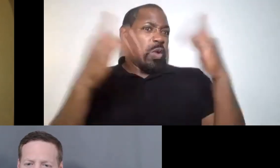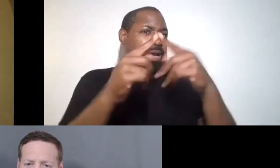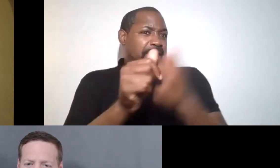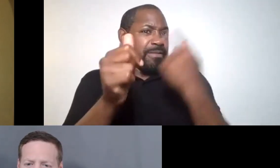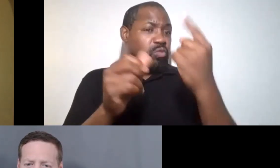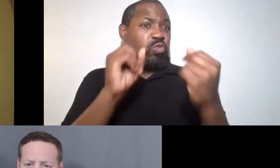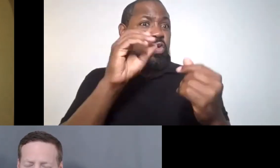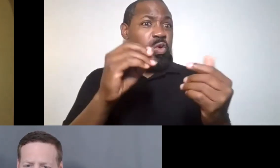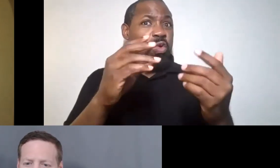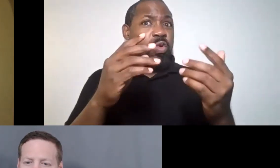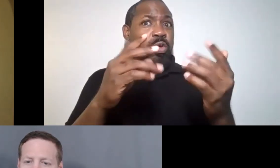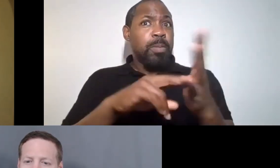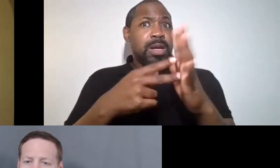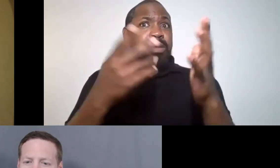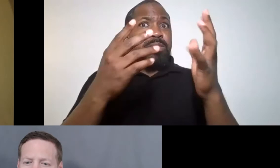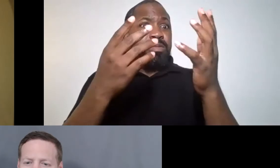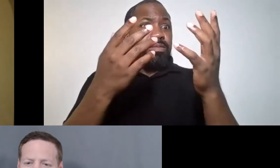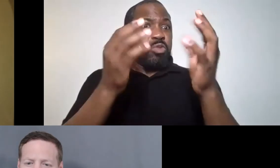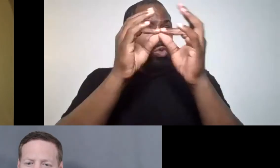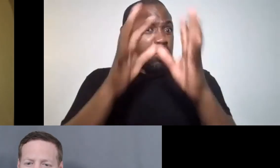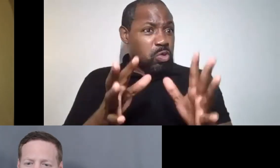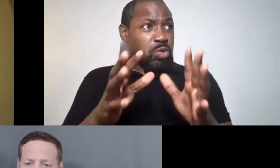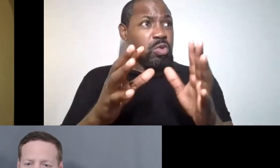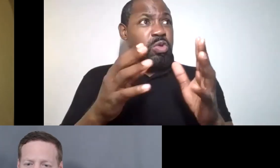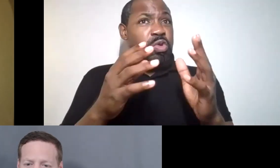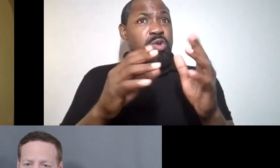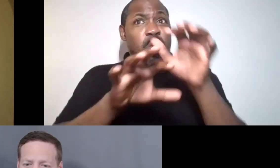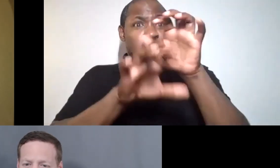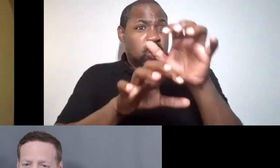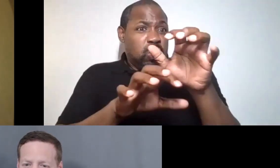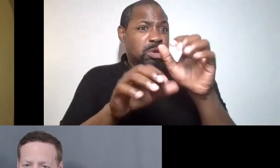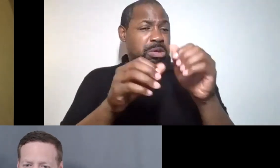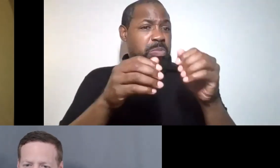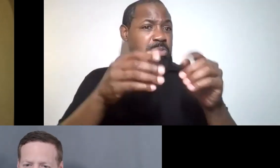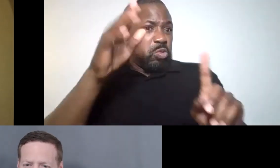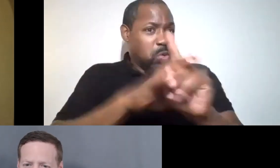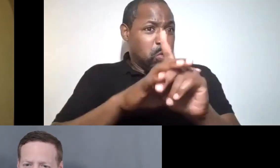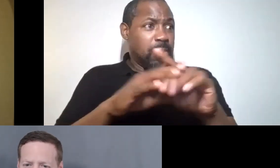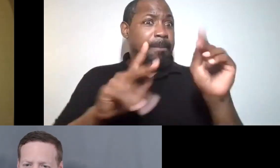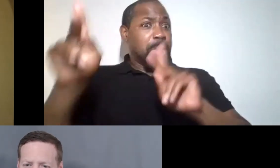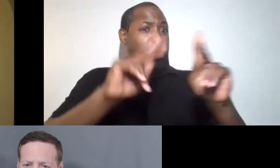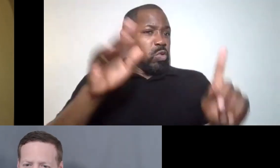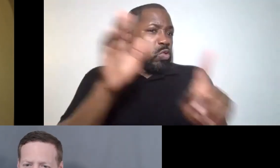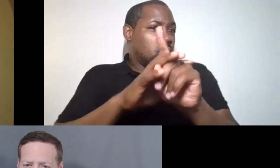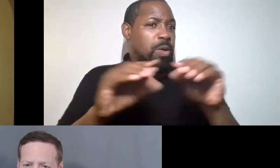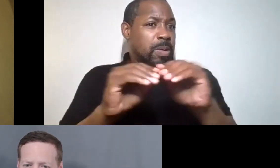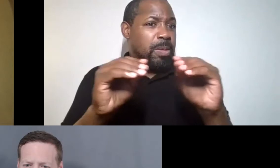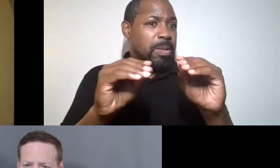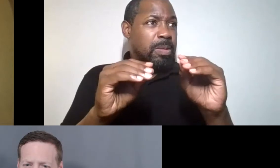public, meaning that it would be open to everyone, and that in terms of the interpreters, CART, if they were to show up in person,